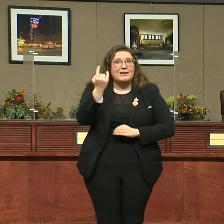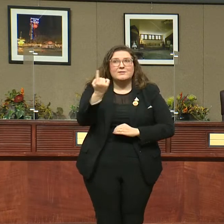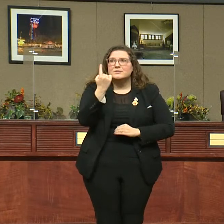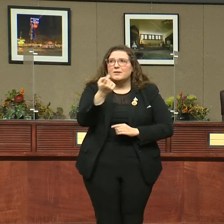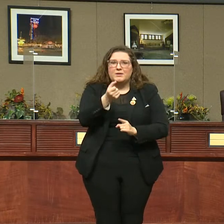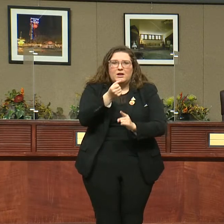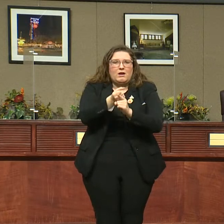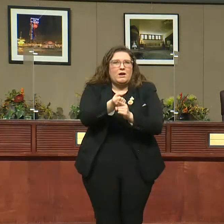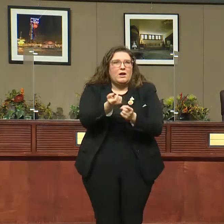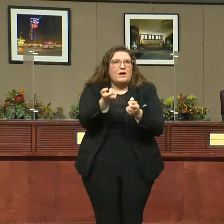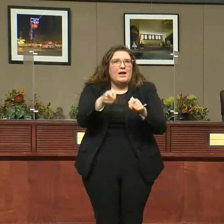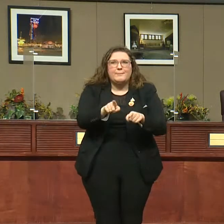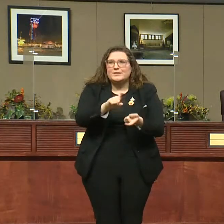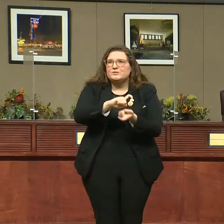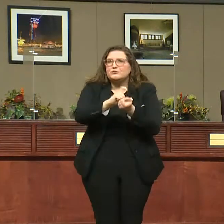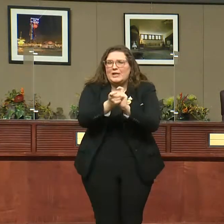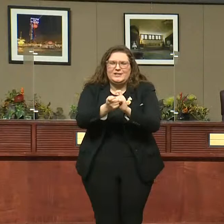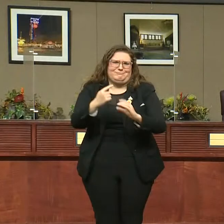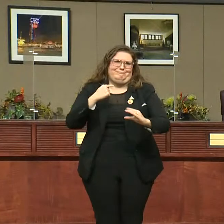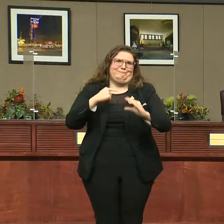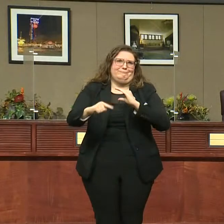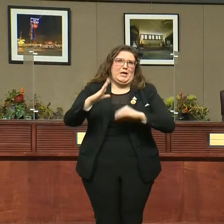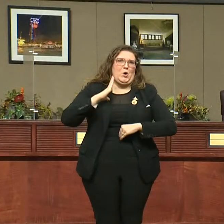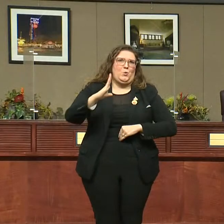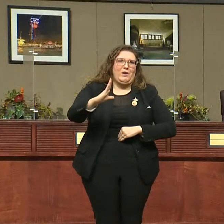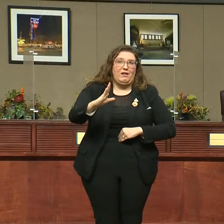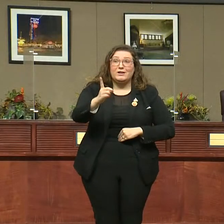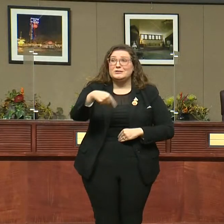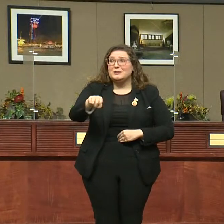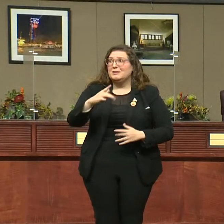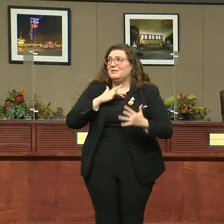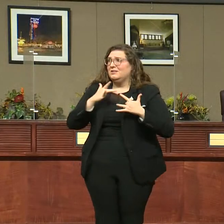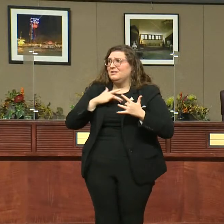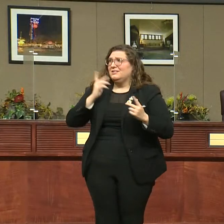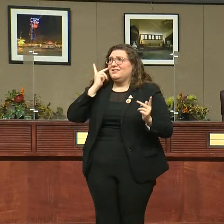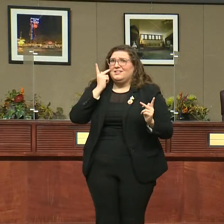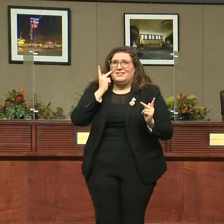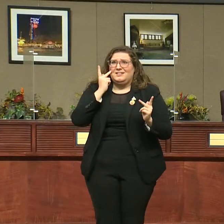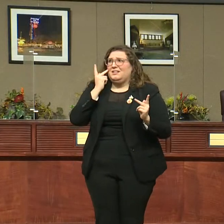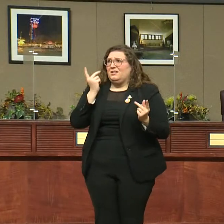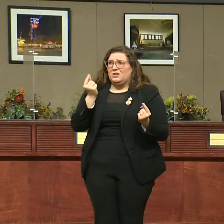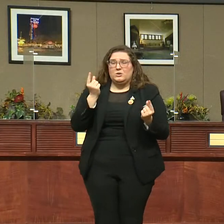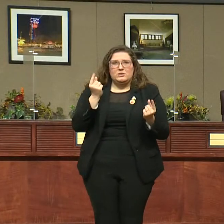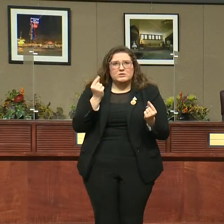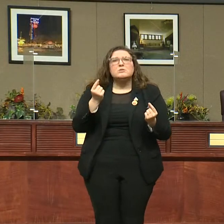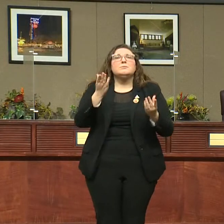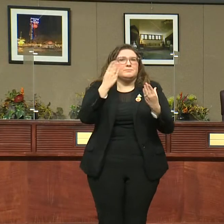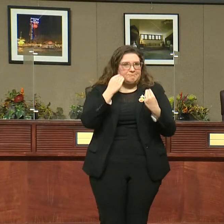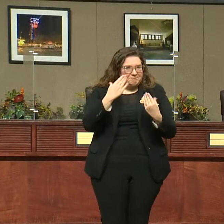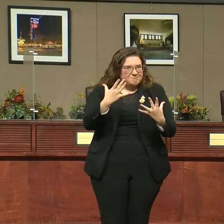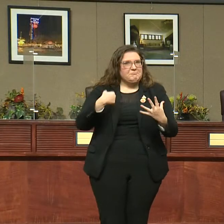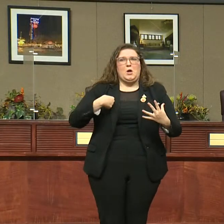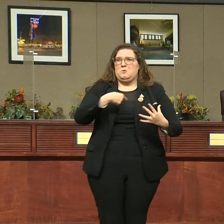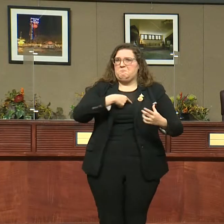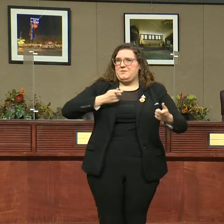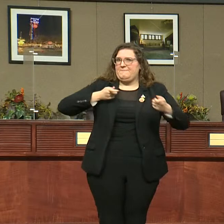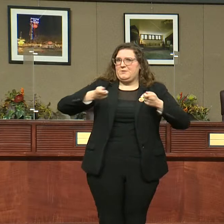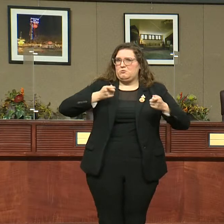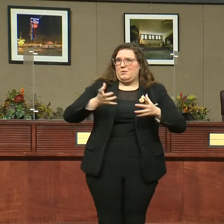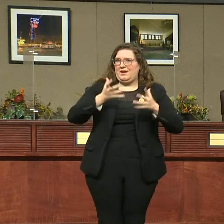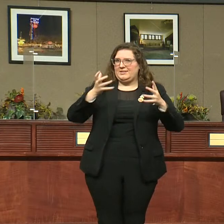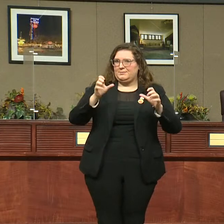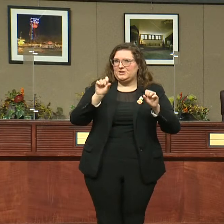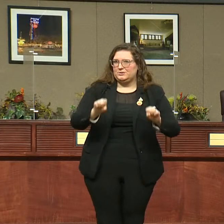happen. So don't be concerned. We have it right now under control as much as we can. The